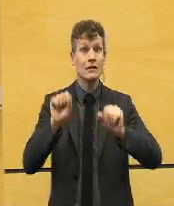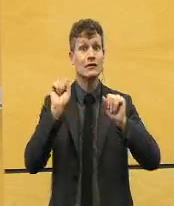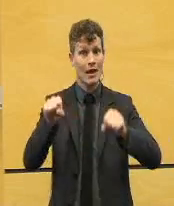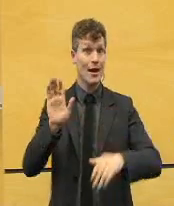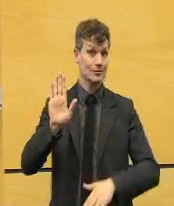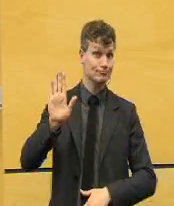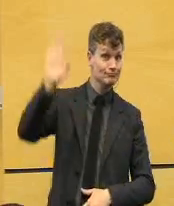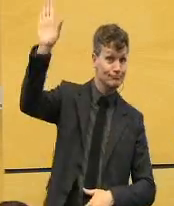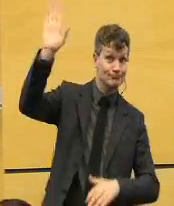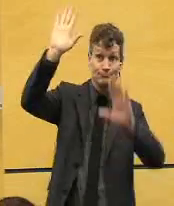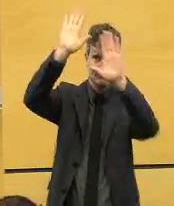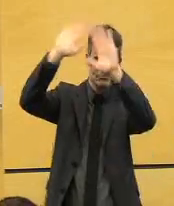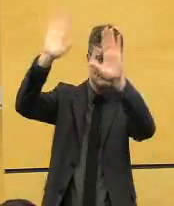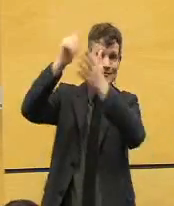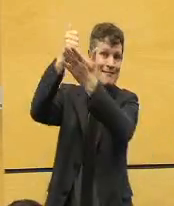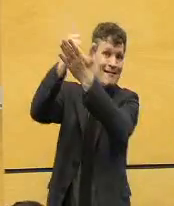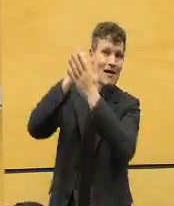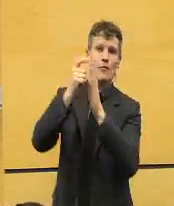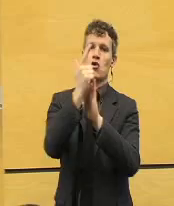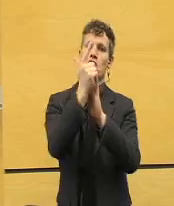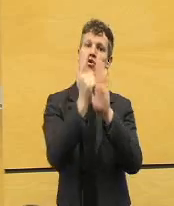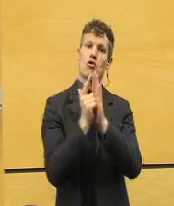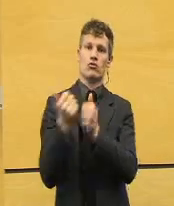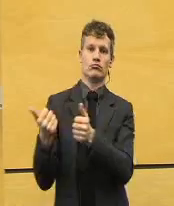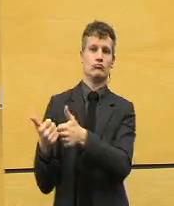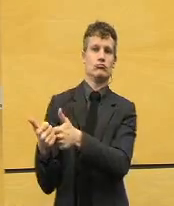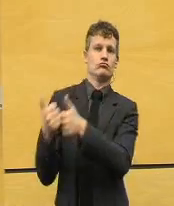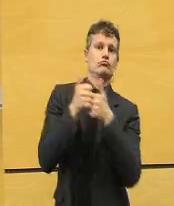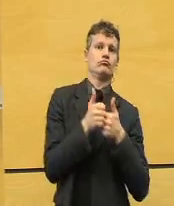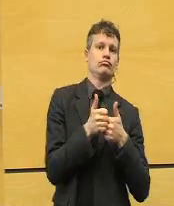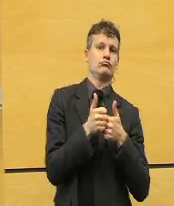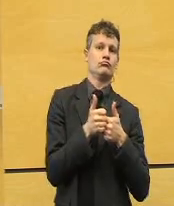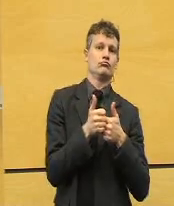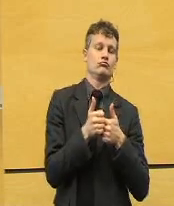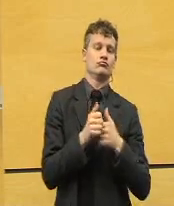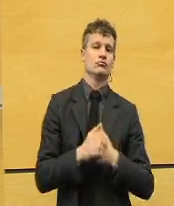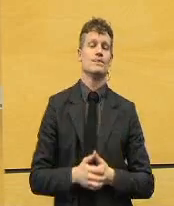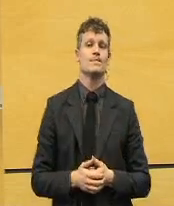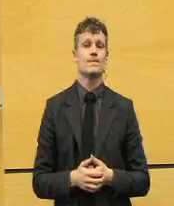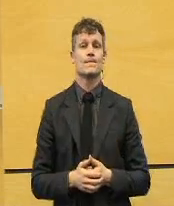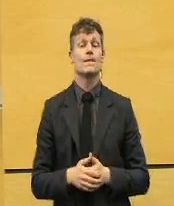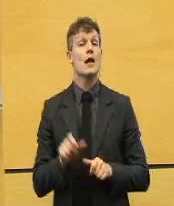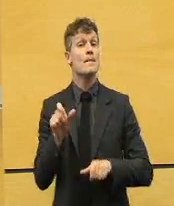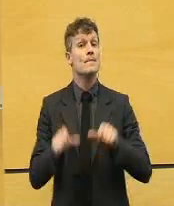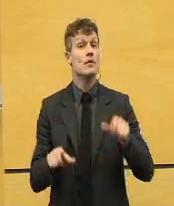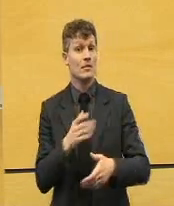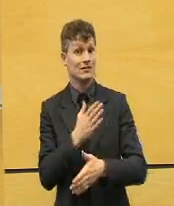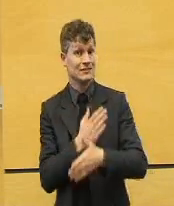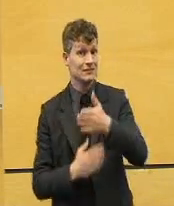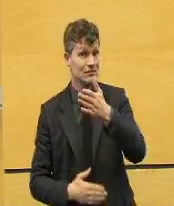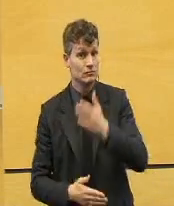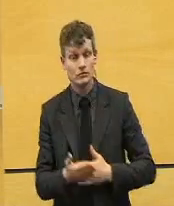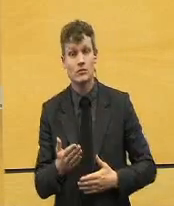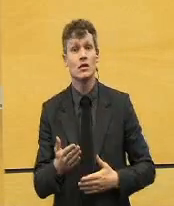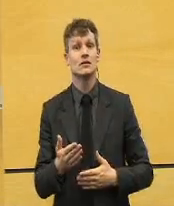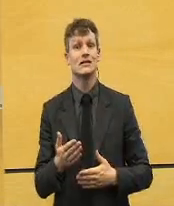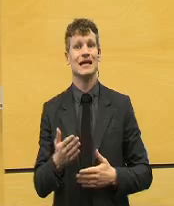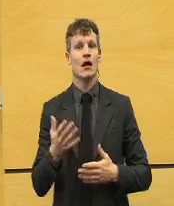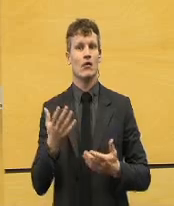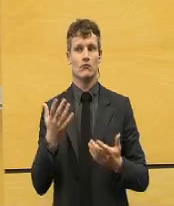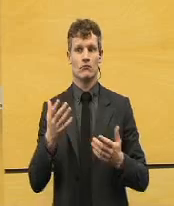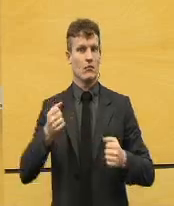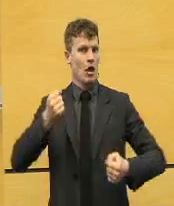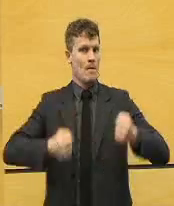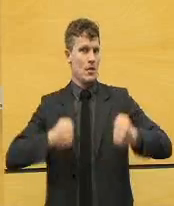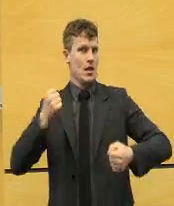The subcommittee on the elimination of all forms of discrimination against persons with disability received complaints